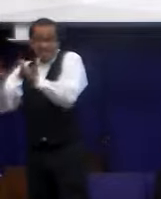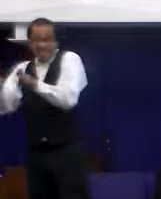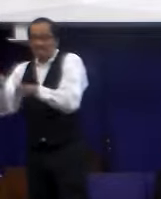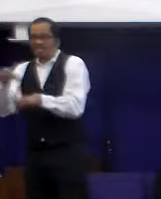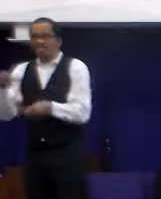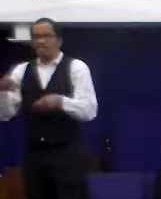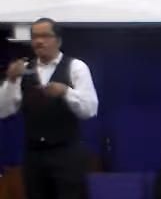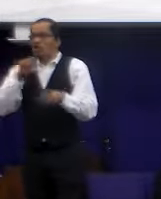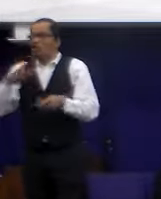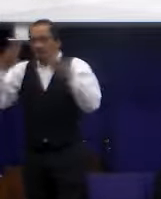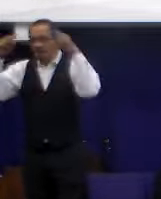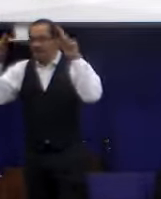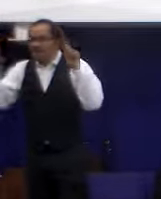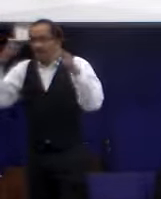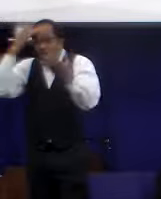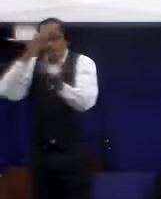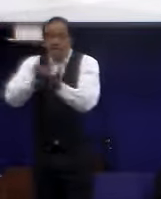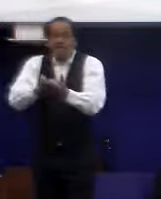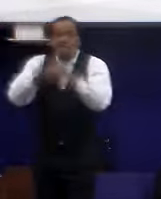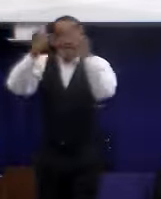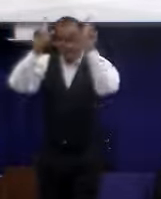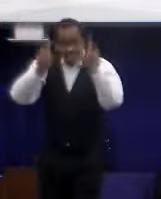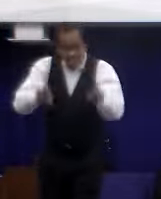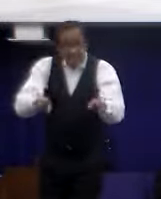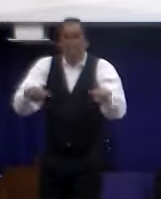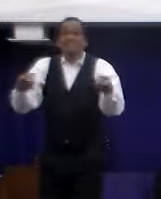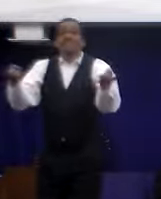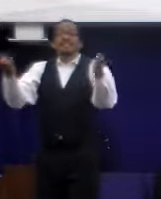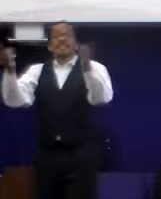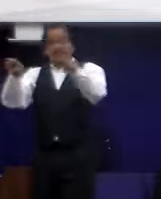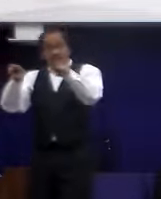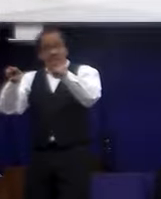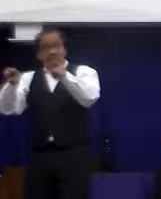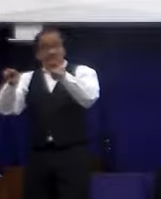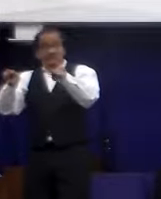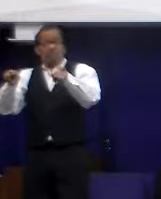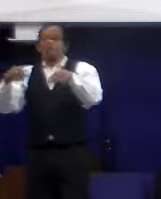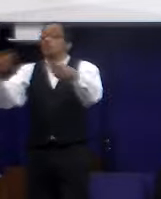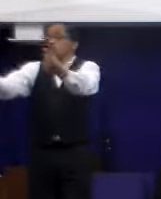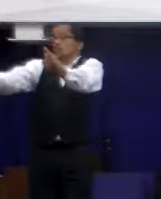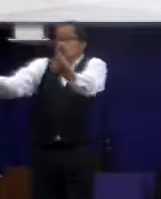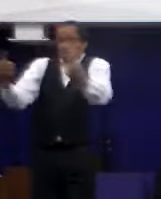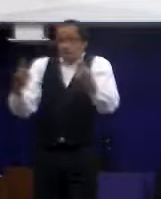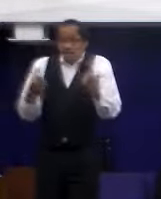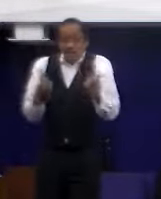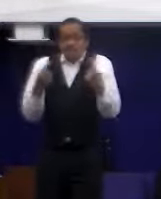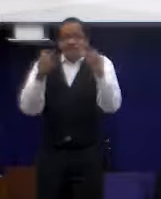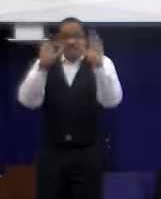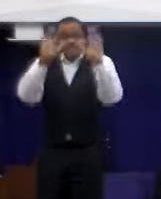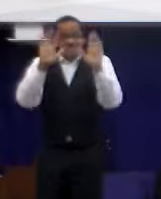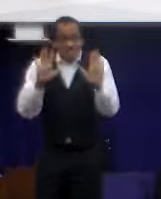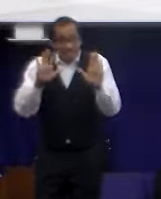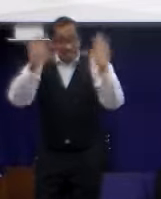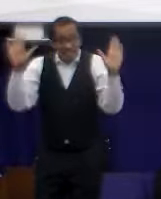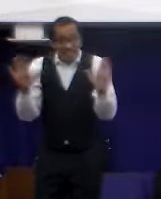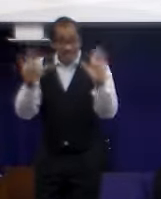And then believe me, a test is coming. Amen. So if you come here on Sunday and you sit in this classroom here